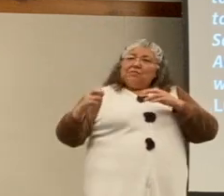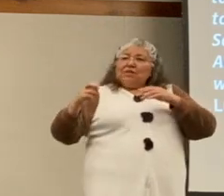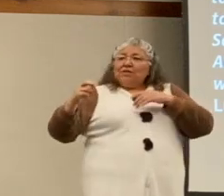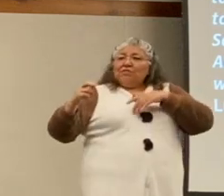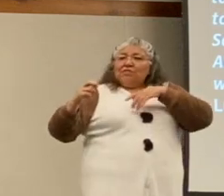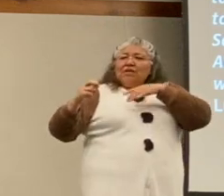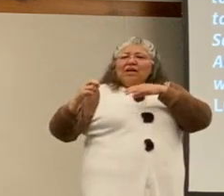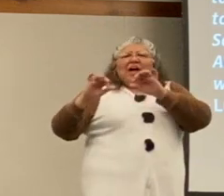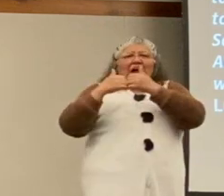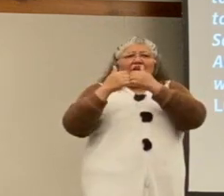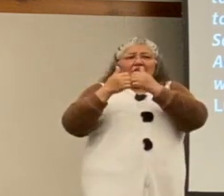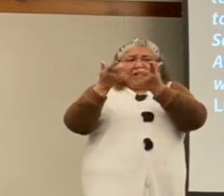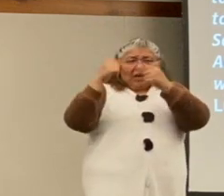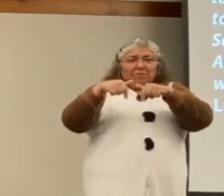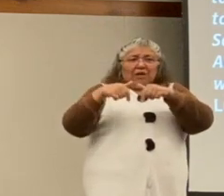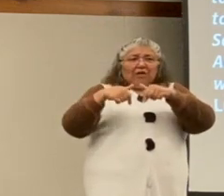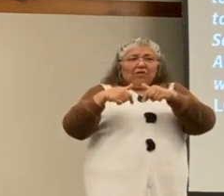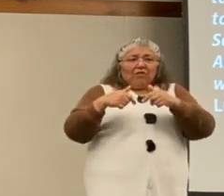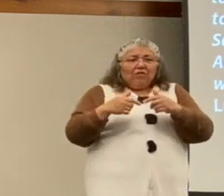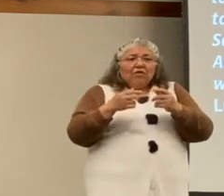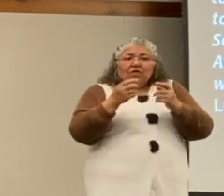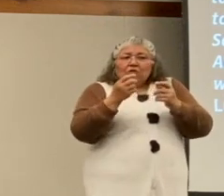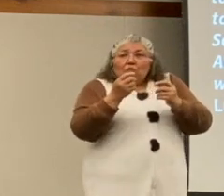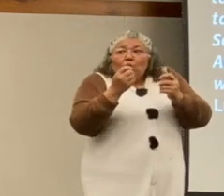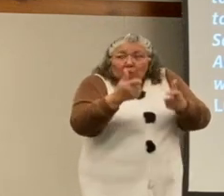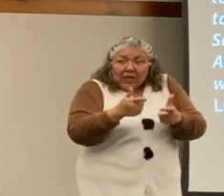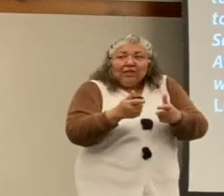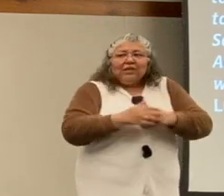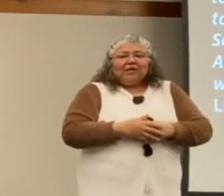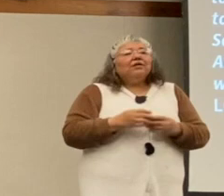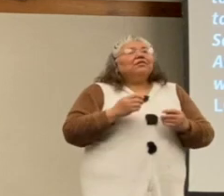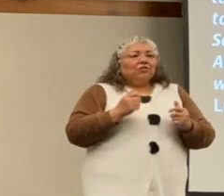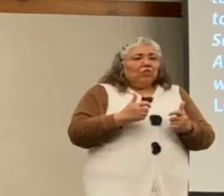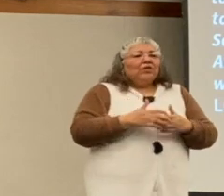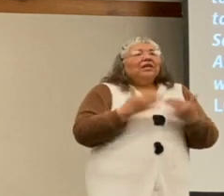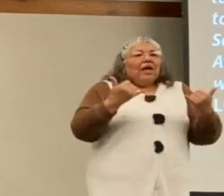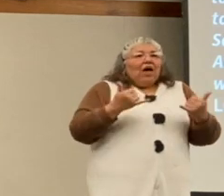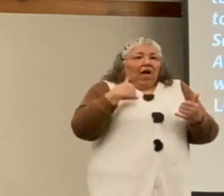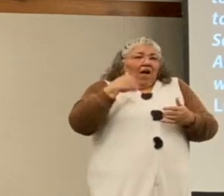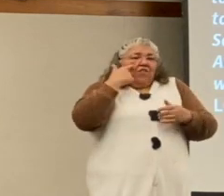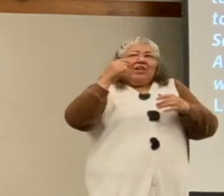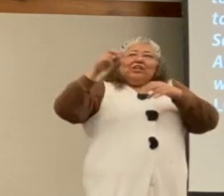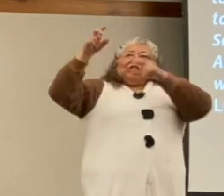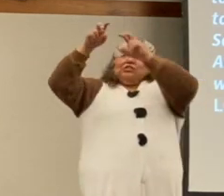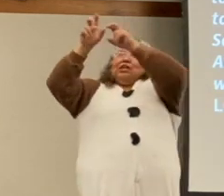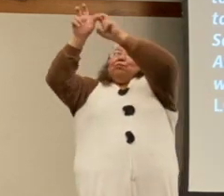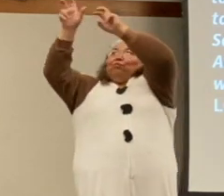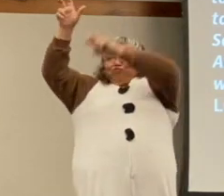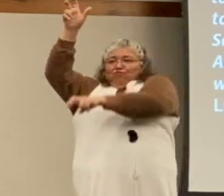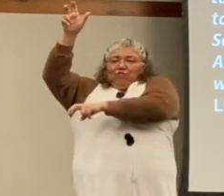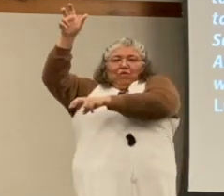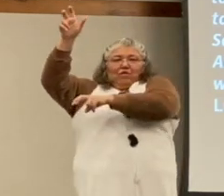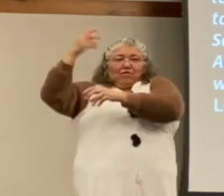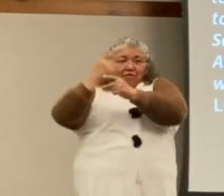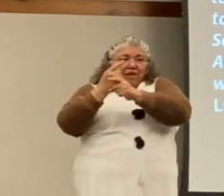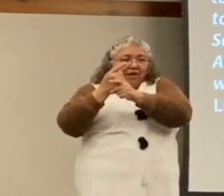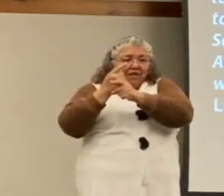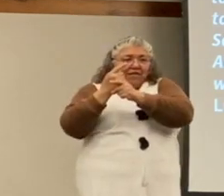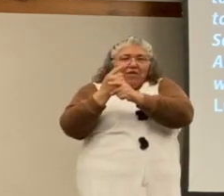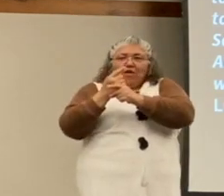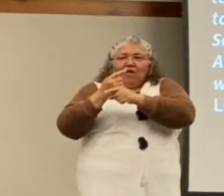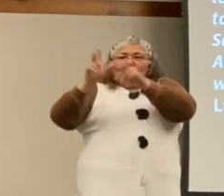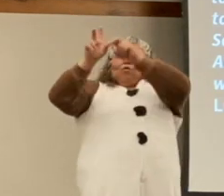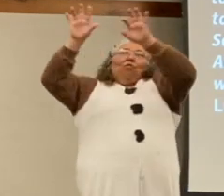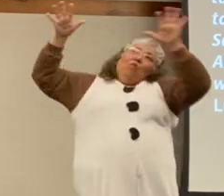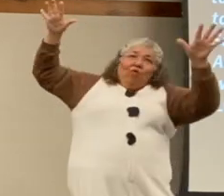up, how did he come down? Quickly. I think he just jumped off the ranch, right?